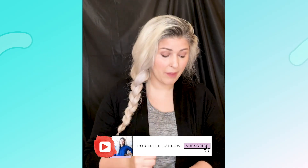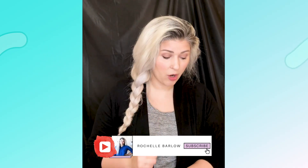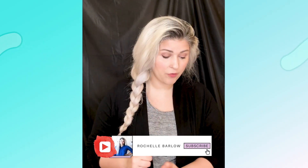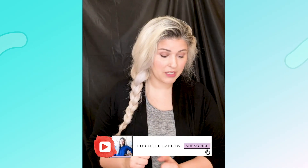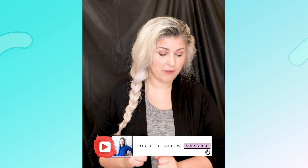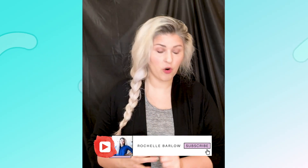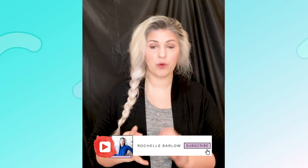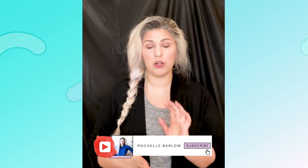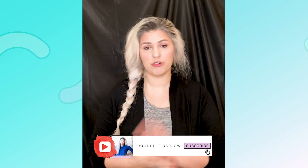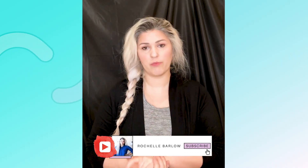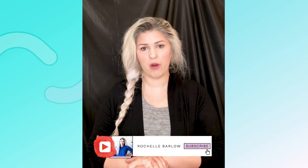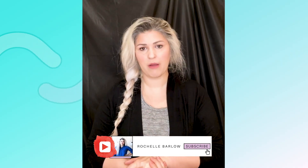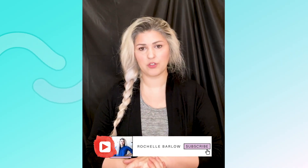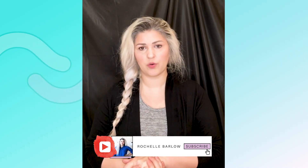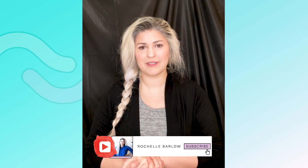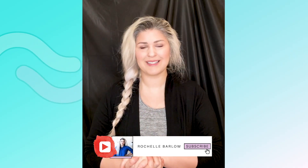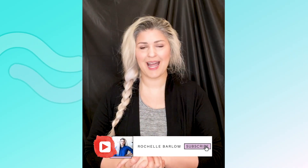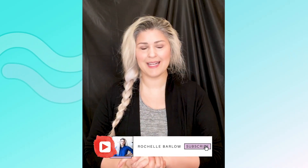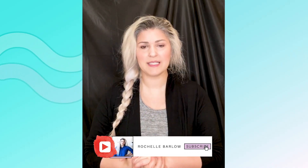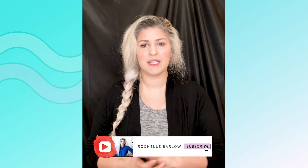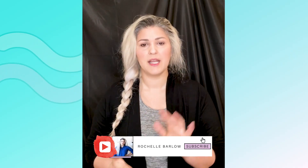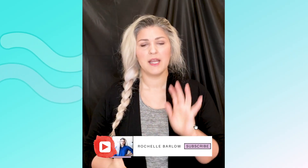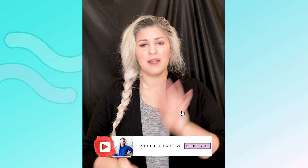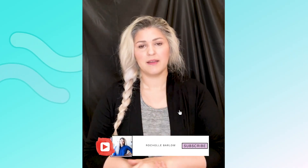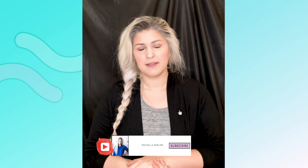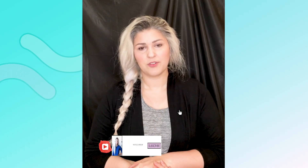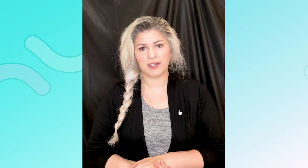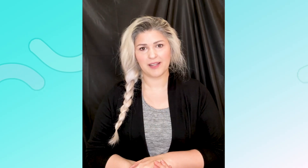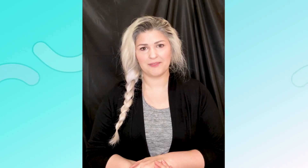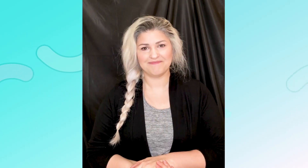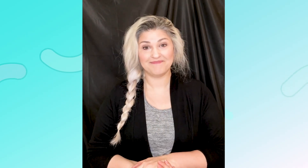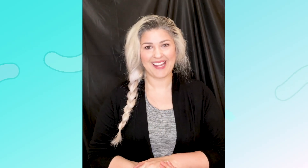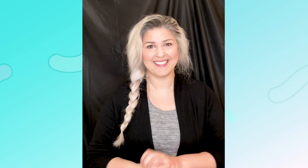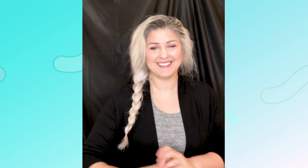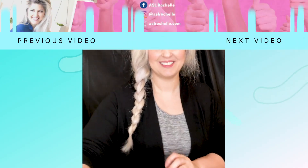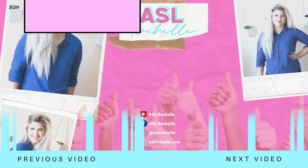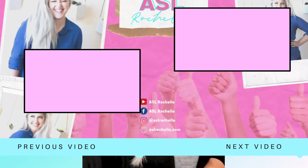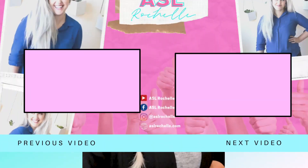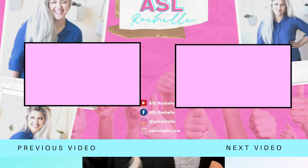back tomorrow for day 4. We're gonna learn some more outdoor signs, so get excited.